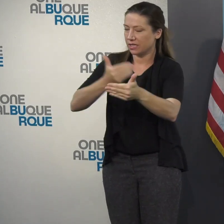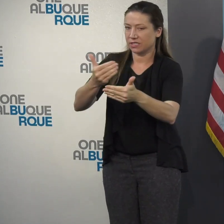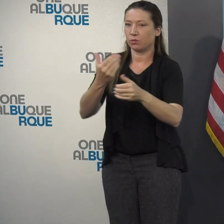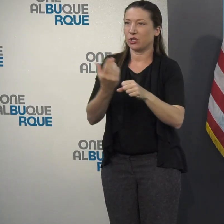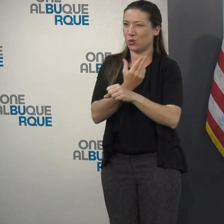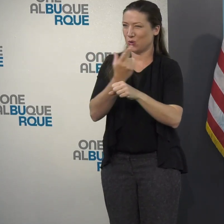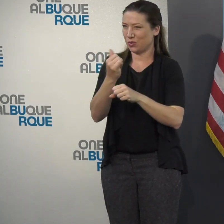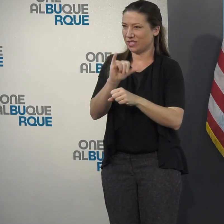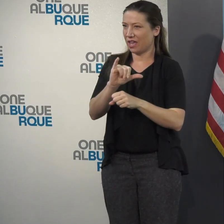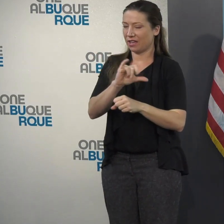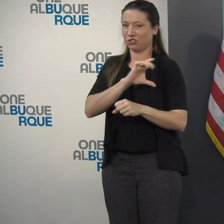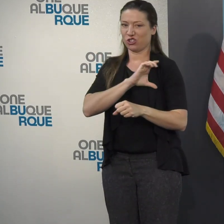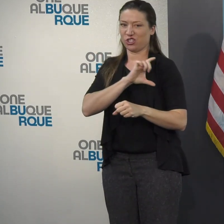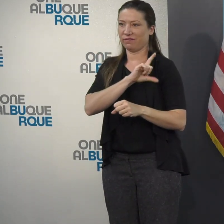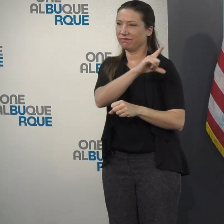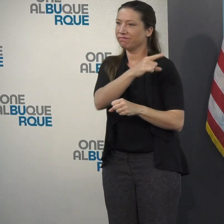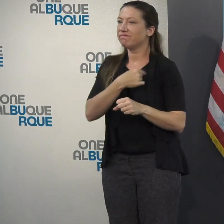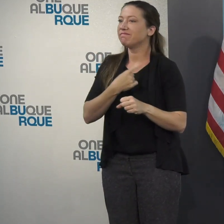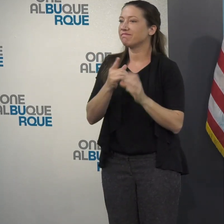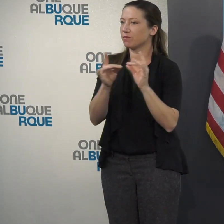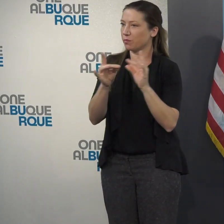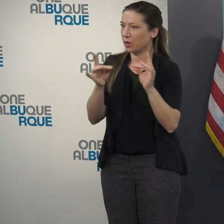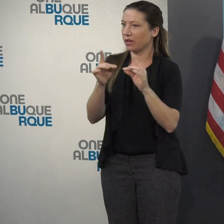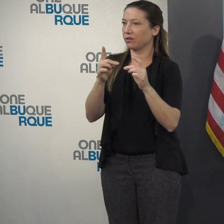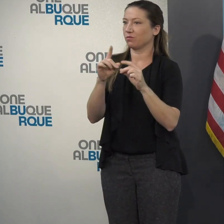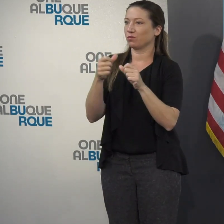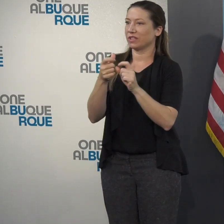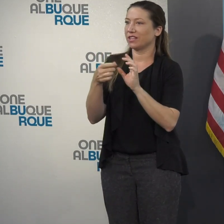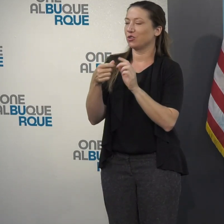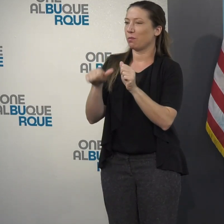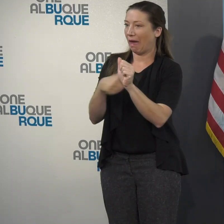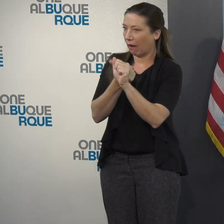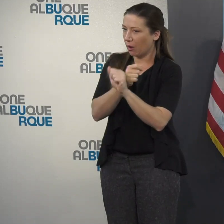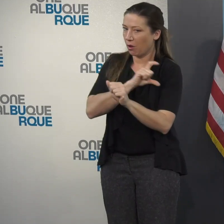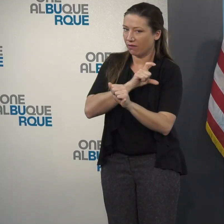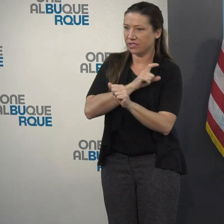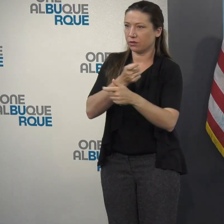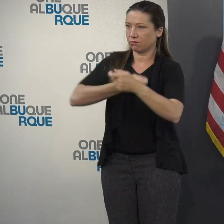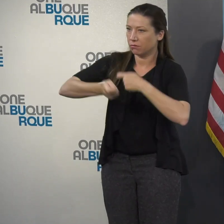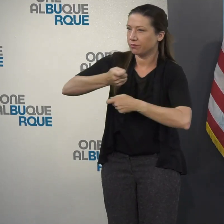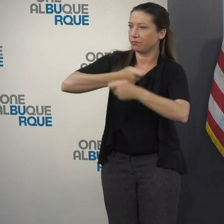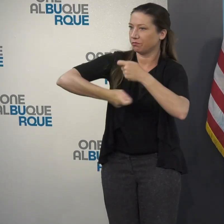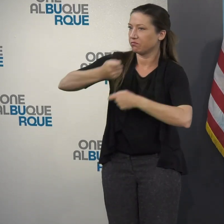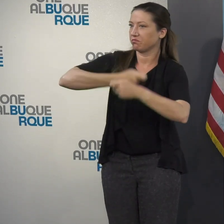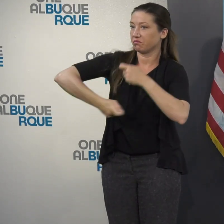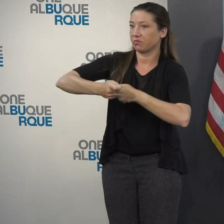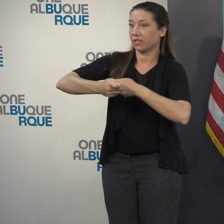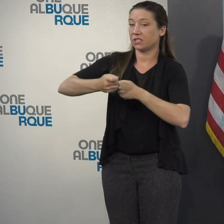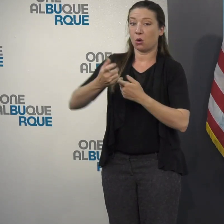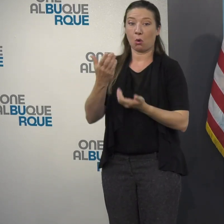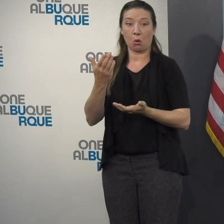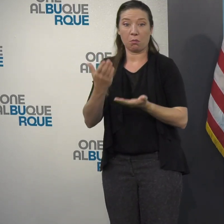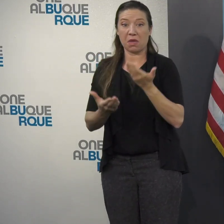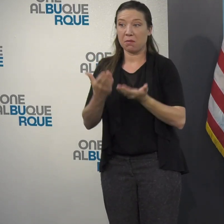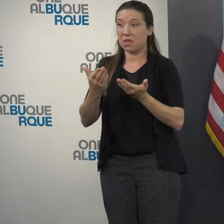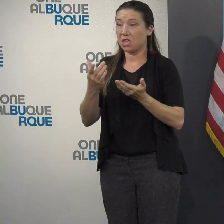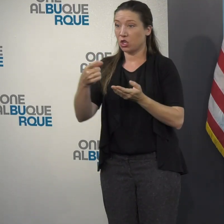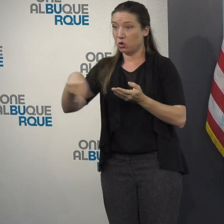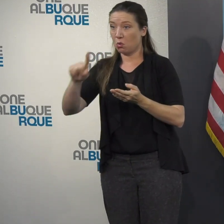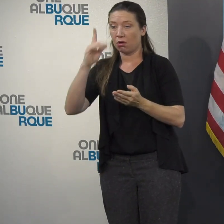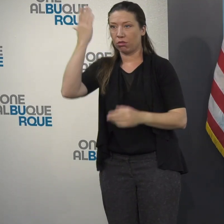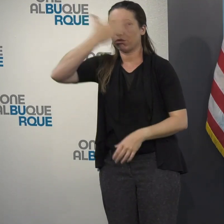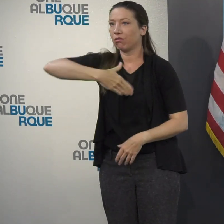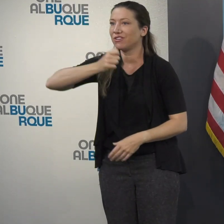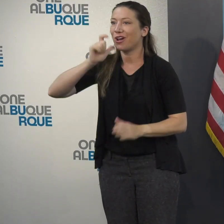mentioned to backfill any needs. So from the public's perception, you would never notice it. It would be seamless. We might lose a couple of people for an